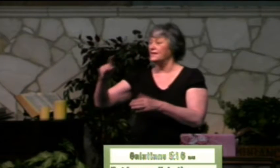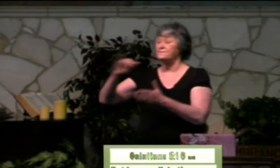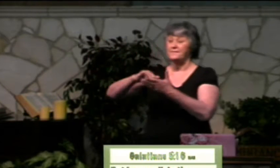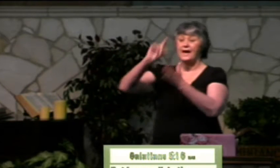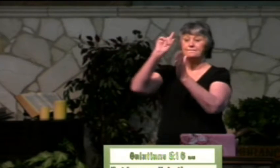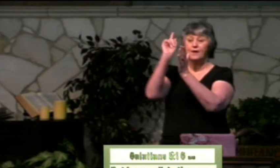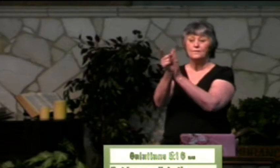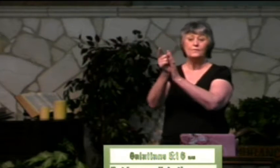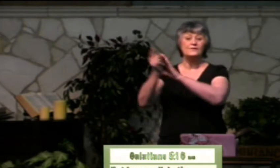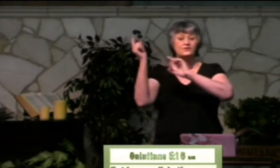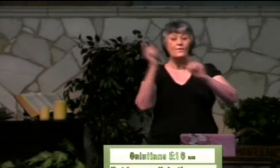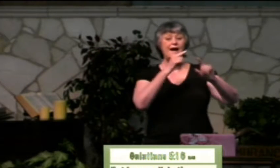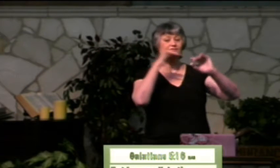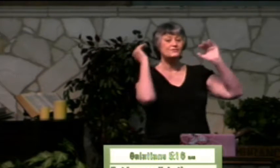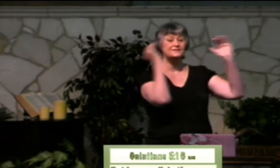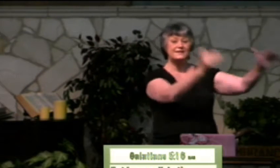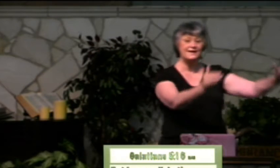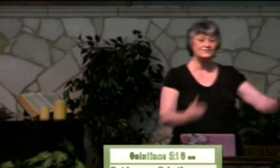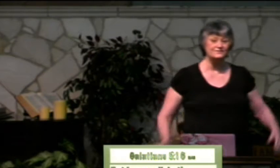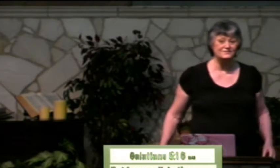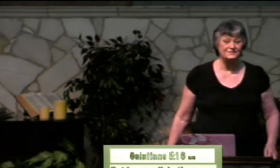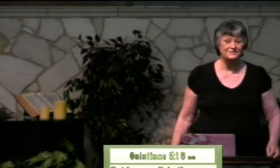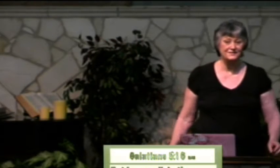at that moment was go out to the desert.